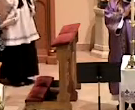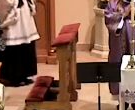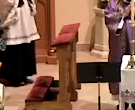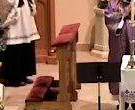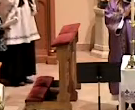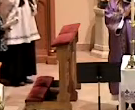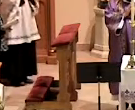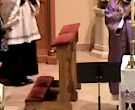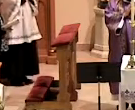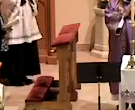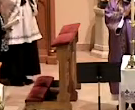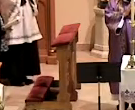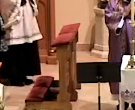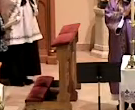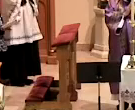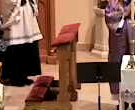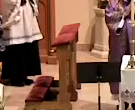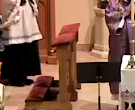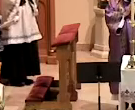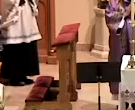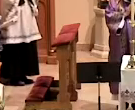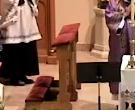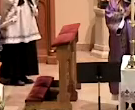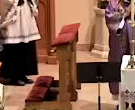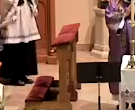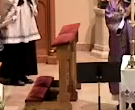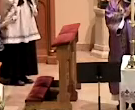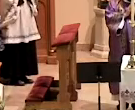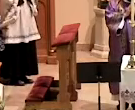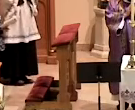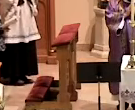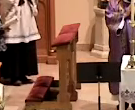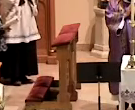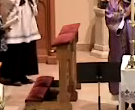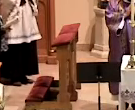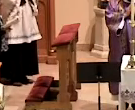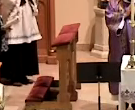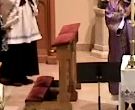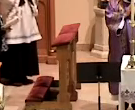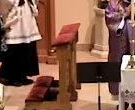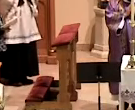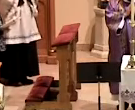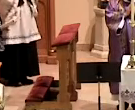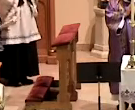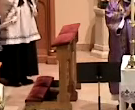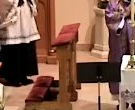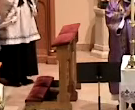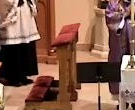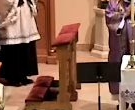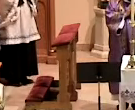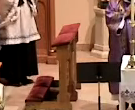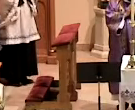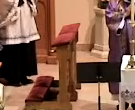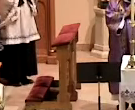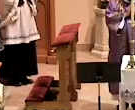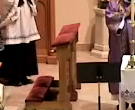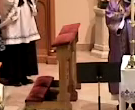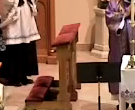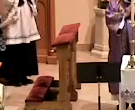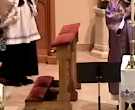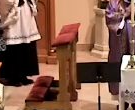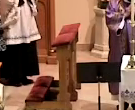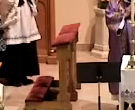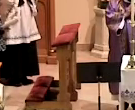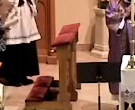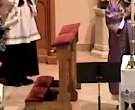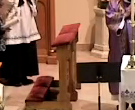have heard the call to sow justice in the lives of those